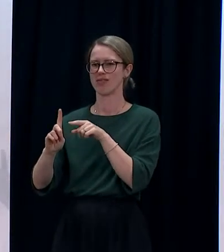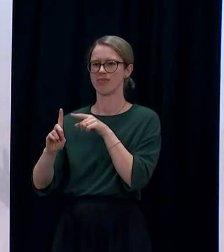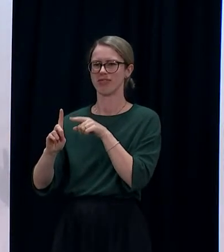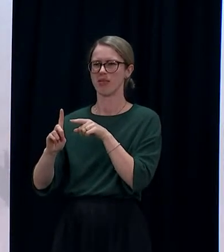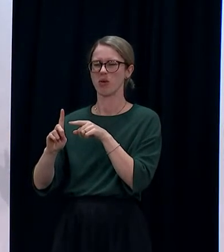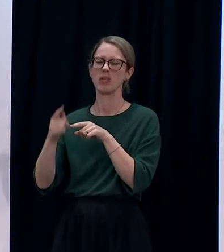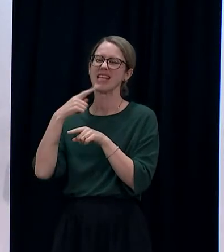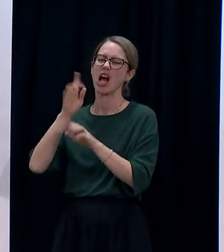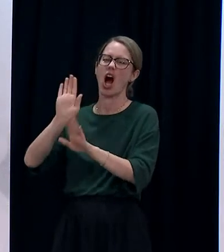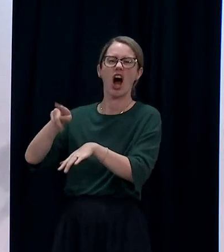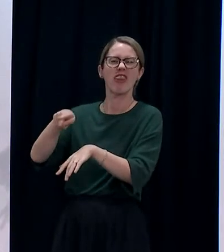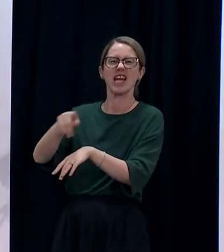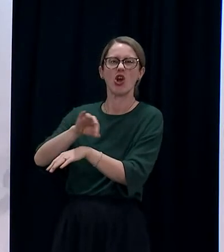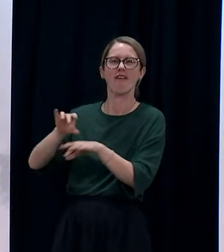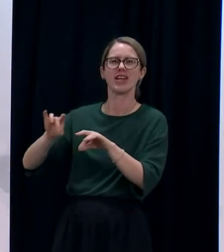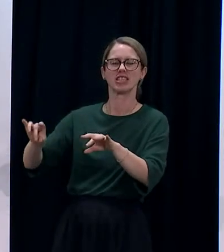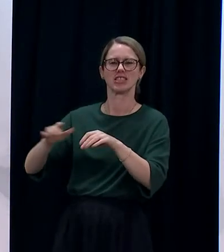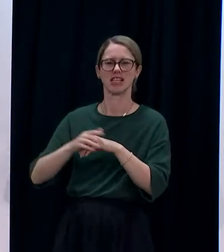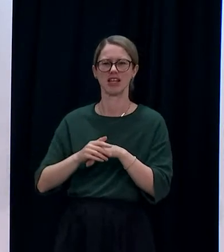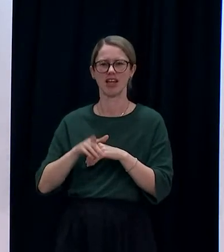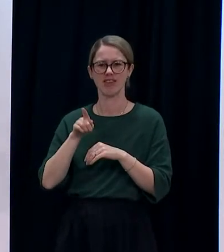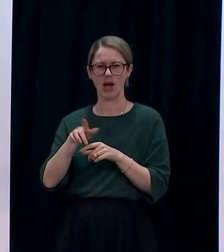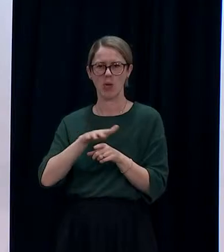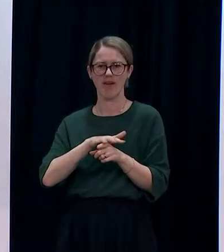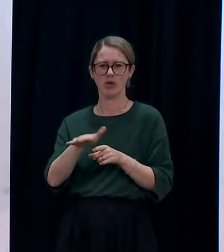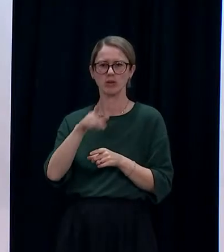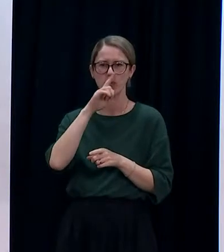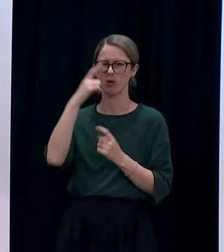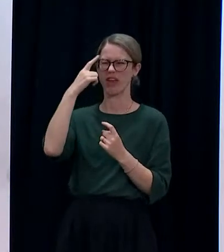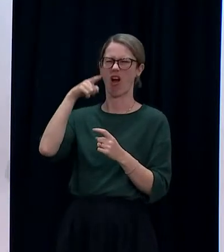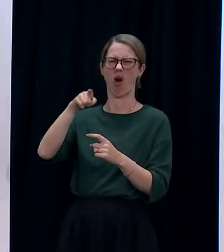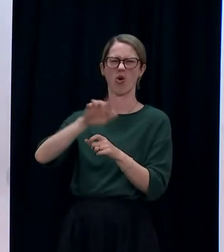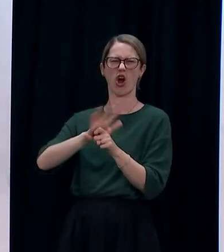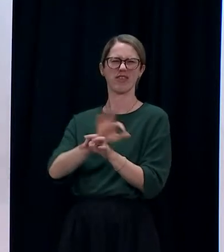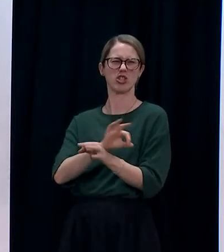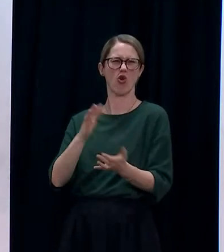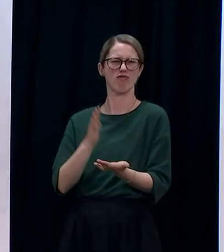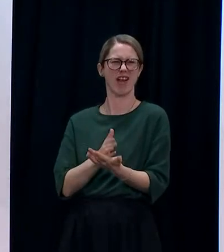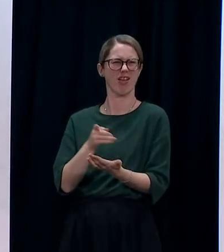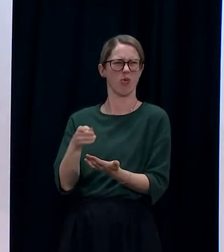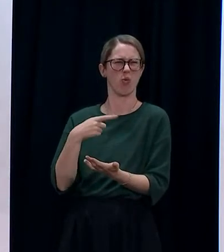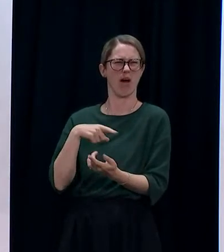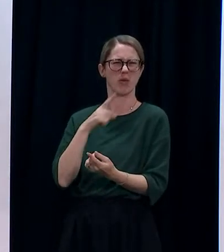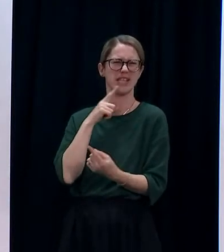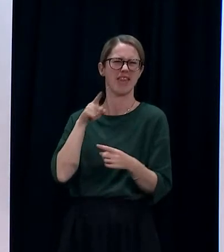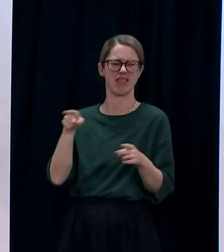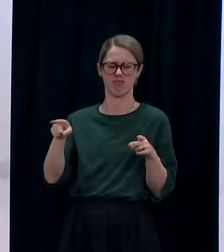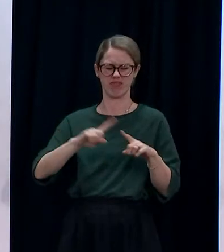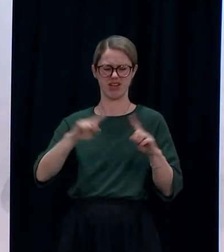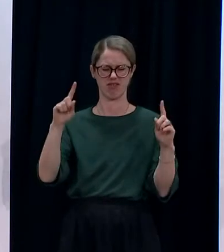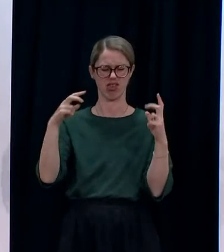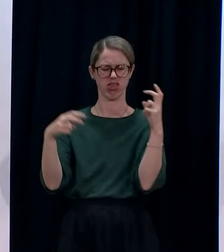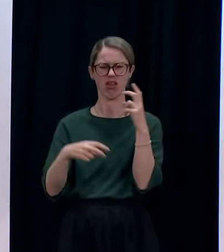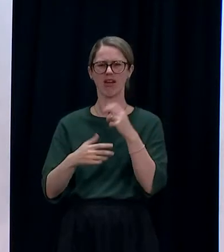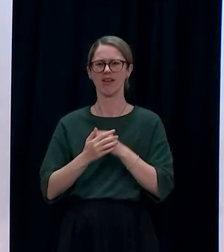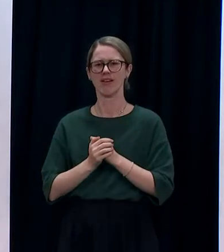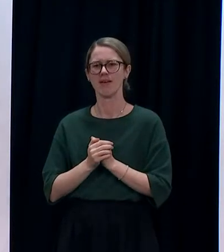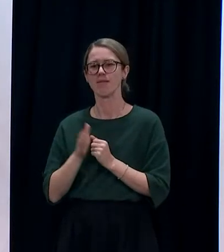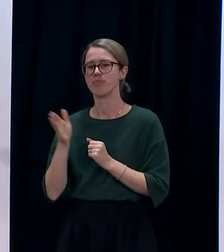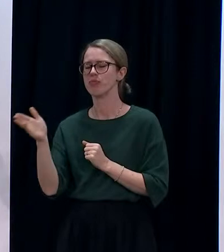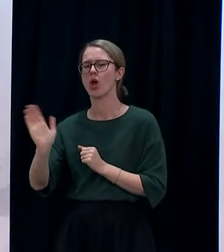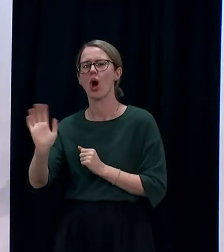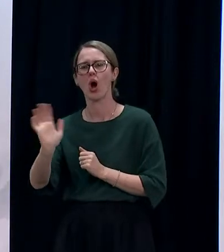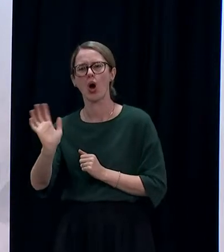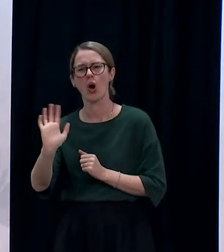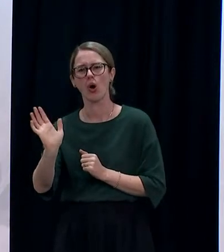conspiracy theories, COVID isn't real kind of stuff that's floating around? No, I don't think so. What that's about is the fact that